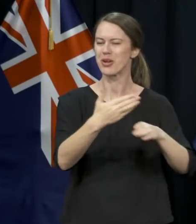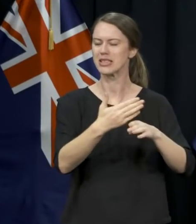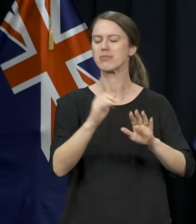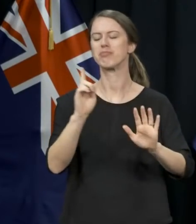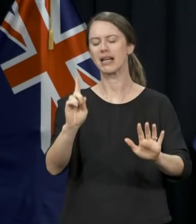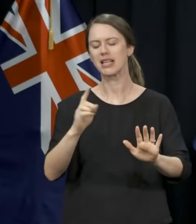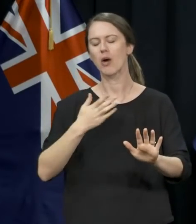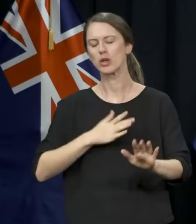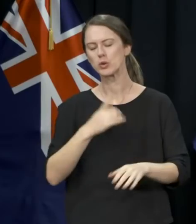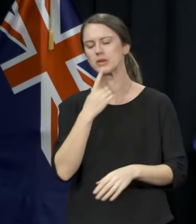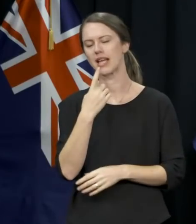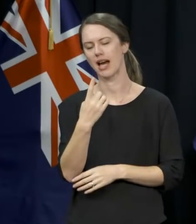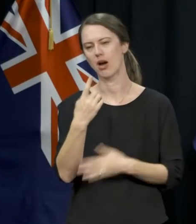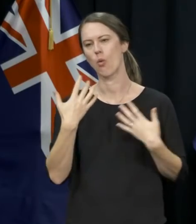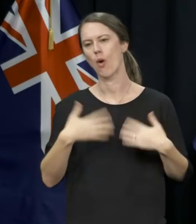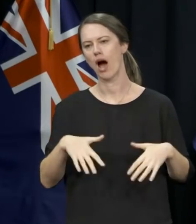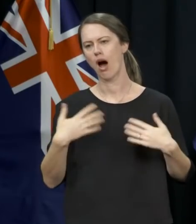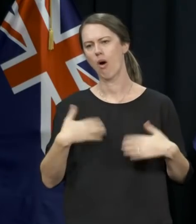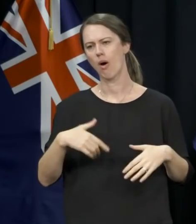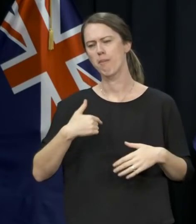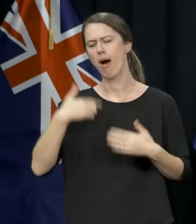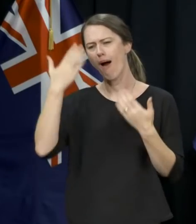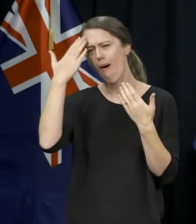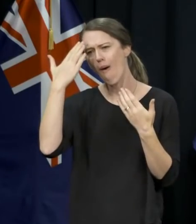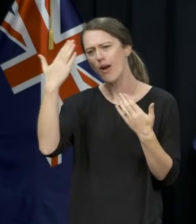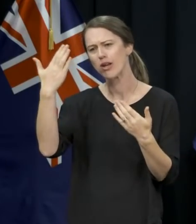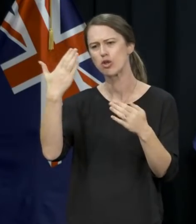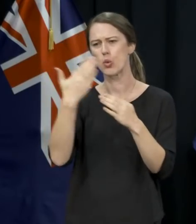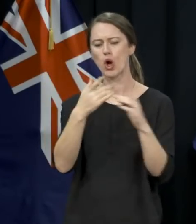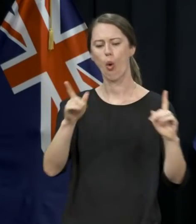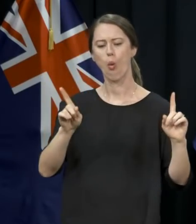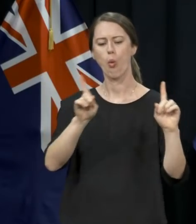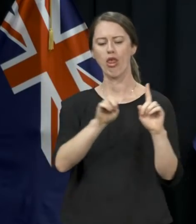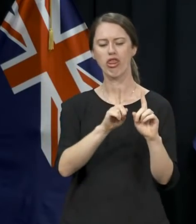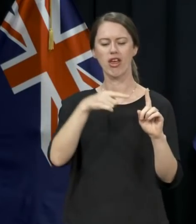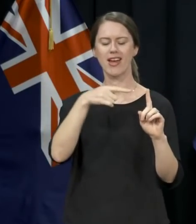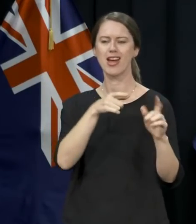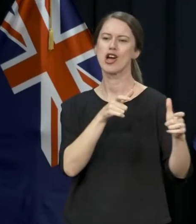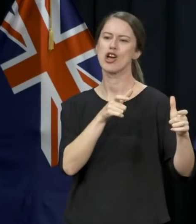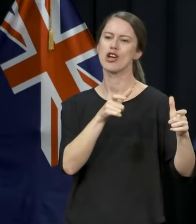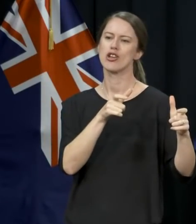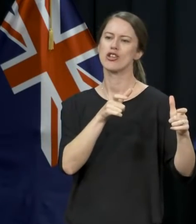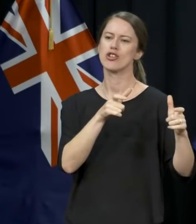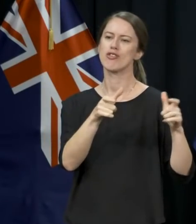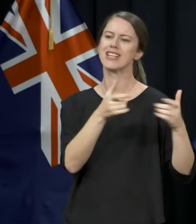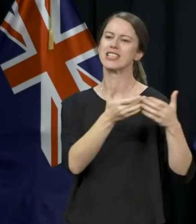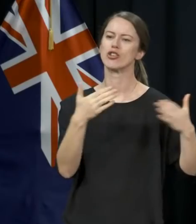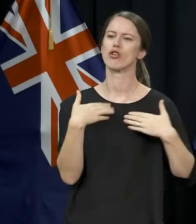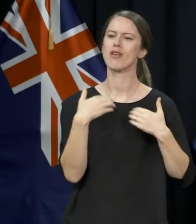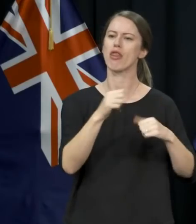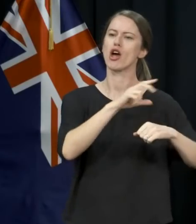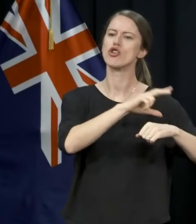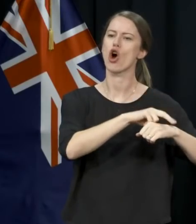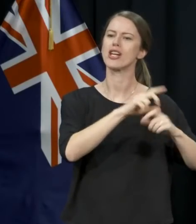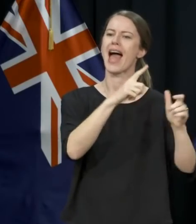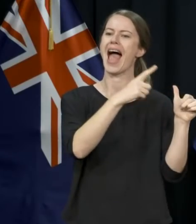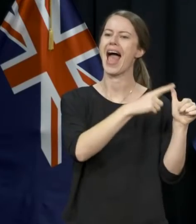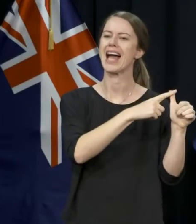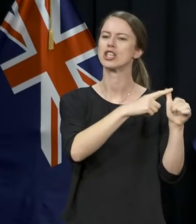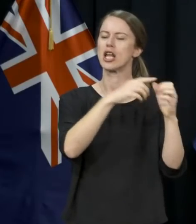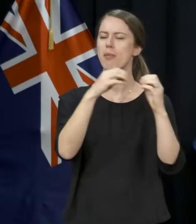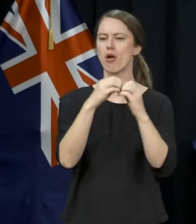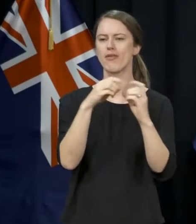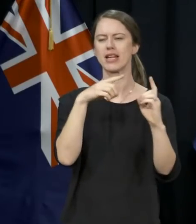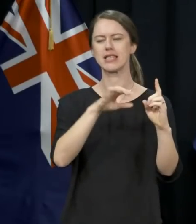again that it has been an honour to work alongside the Director General of Health, Dr. Ashley Bloomfield. He is an exceptional